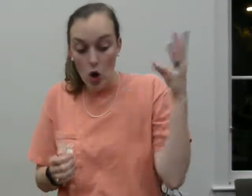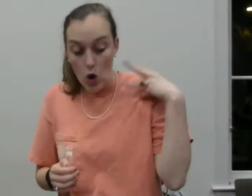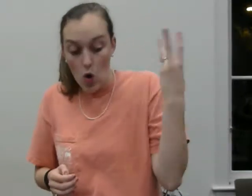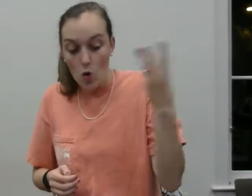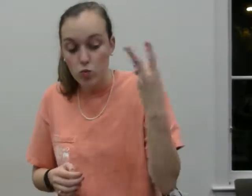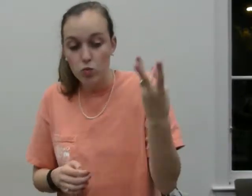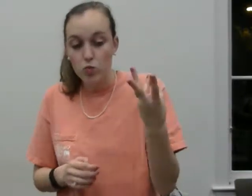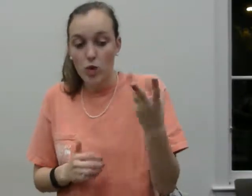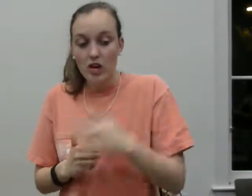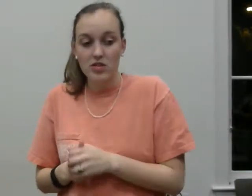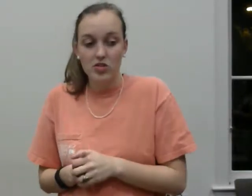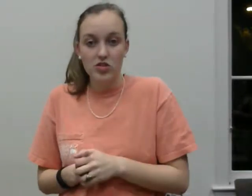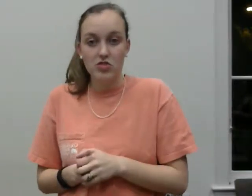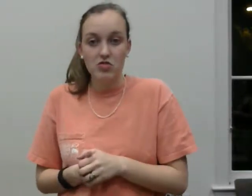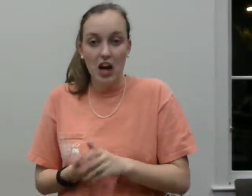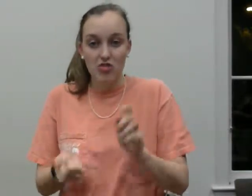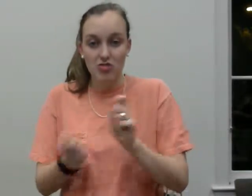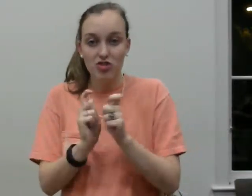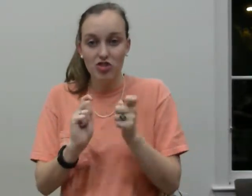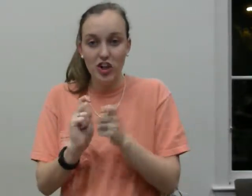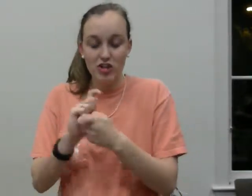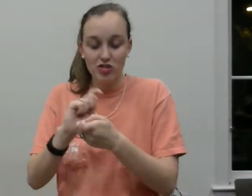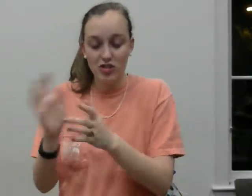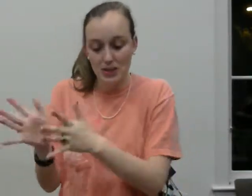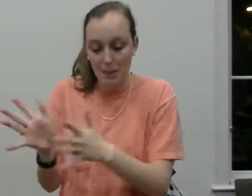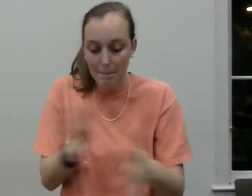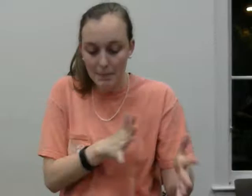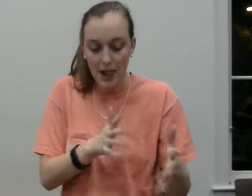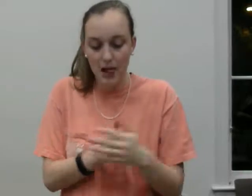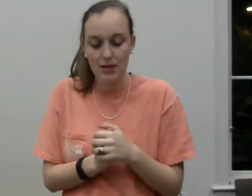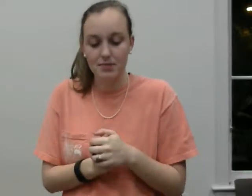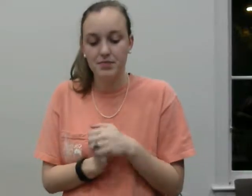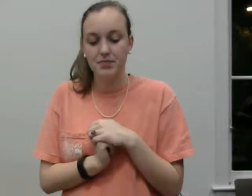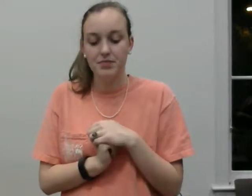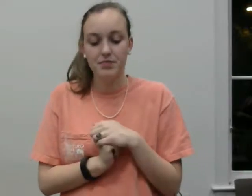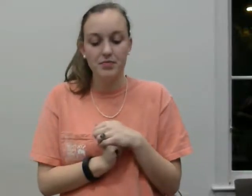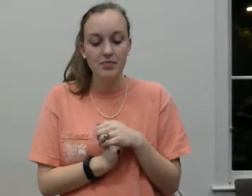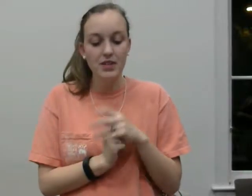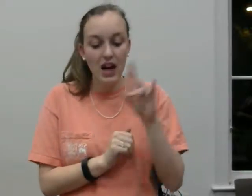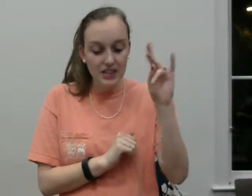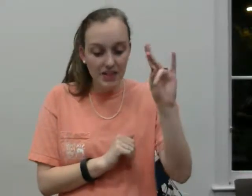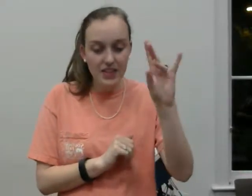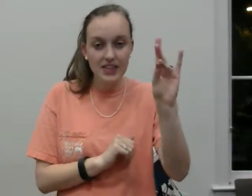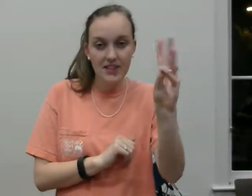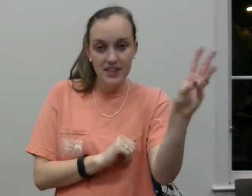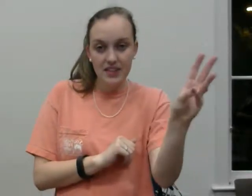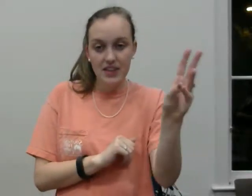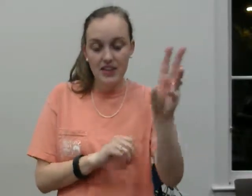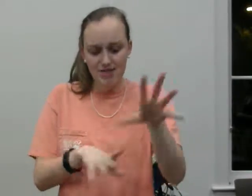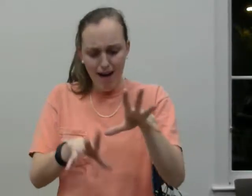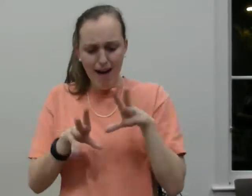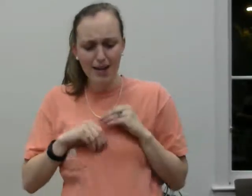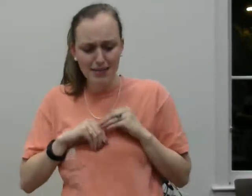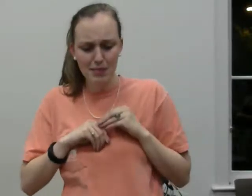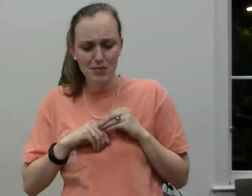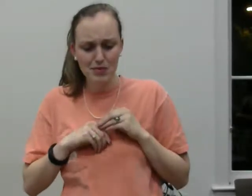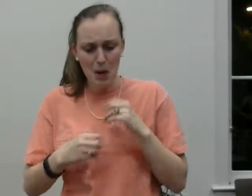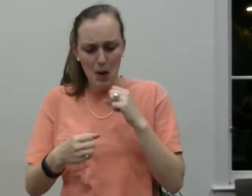something like winning a war. So Washington, after 76, he revises his strategy and he adopts a more defensive